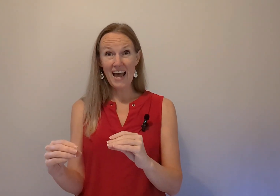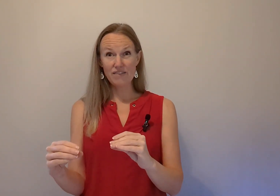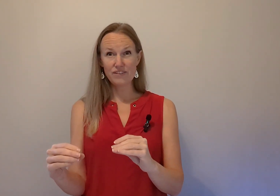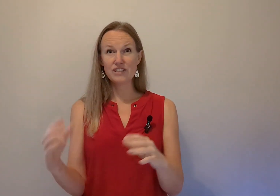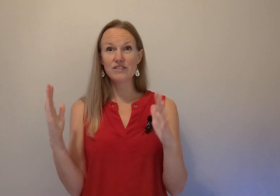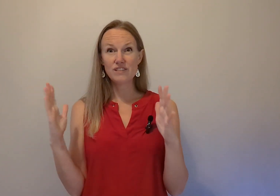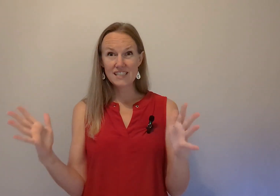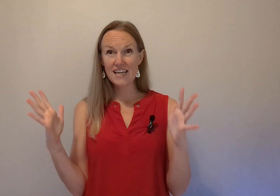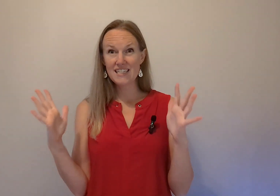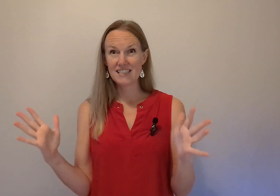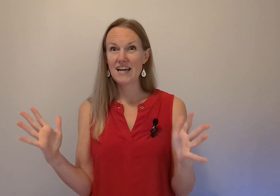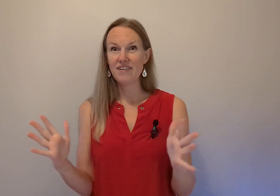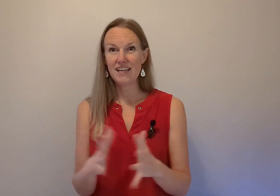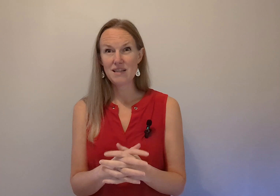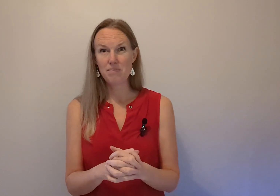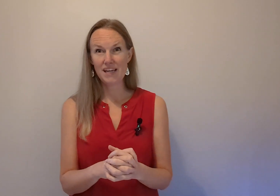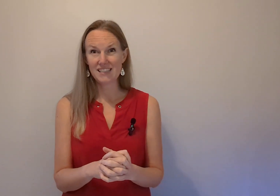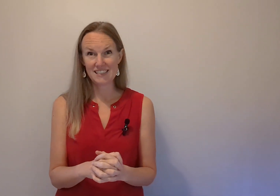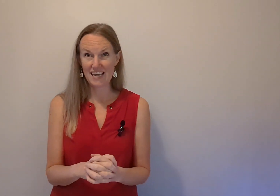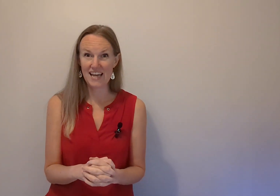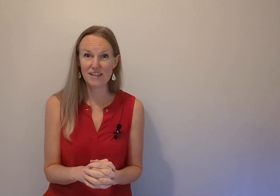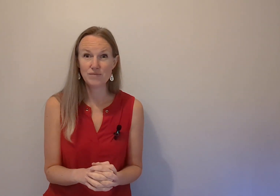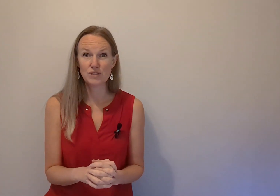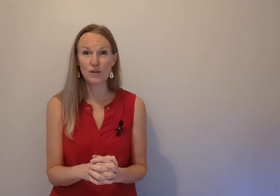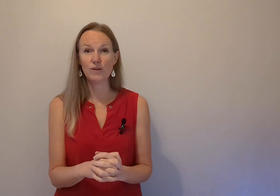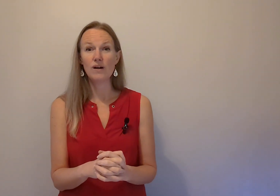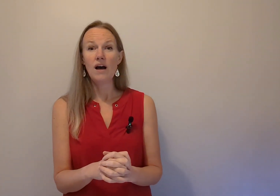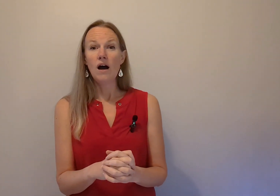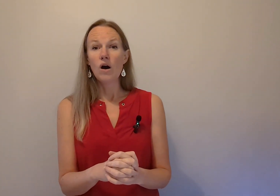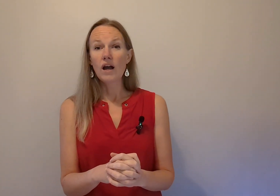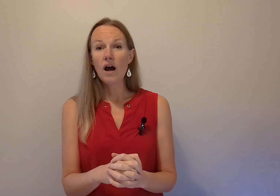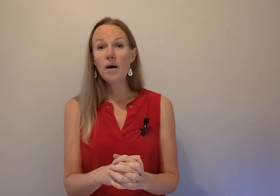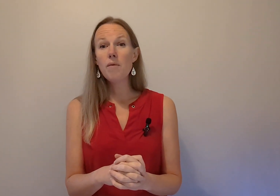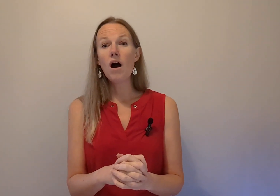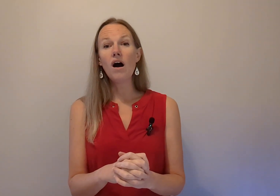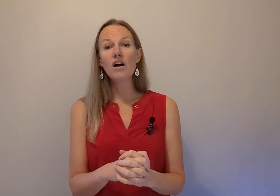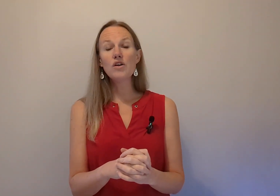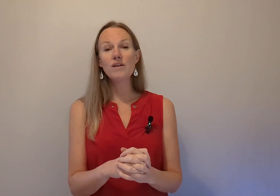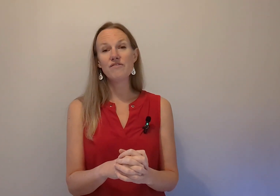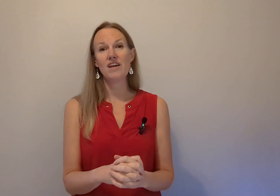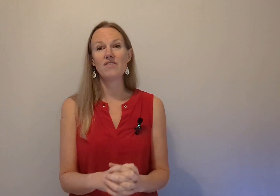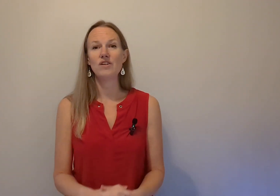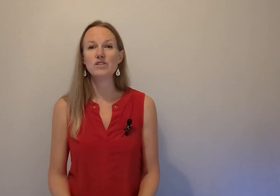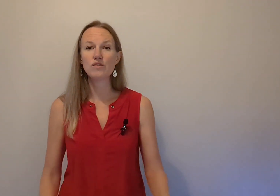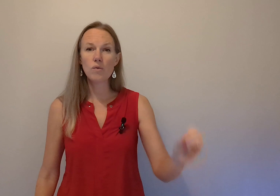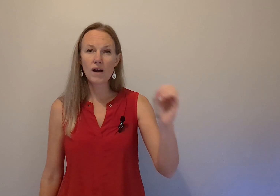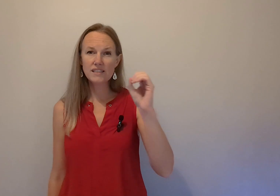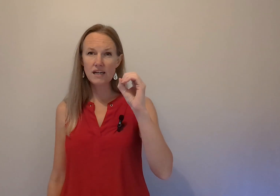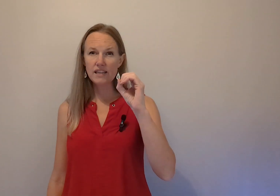half verse. So today is definitely the biggest day. So come, all you unfaithful. So if you want to sign